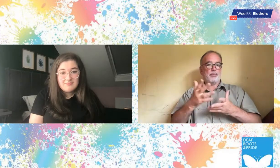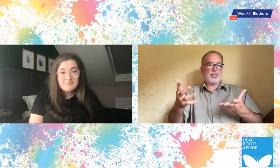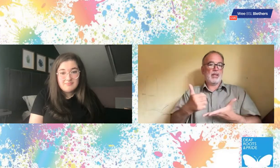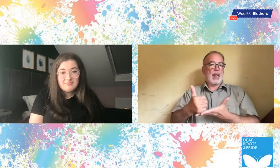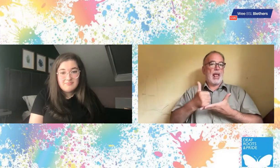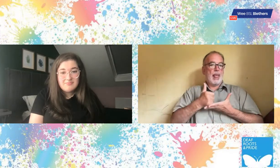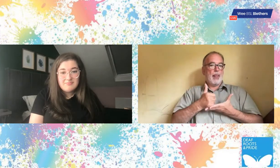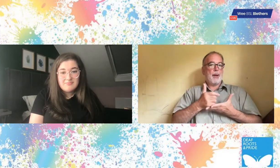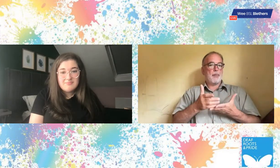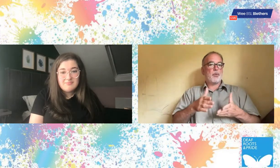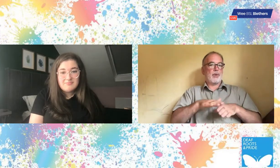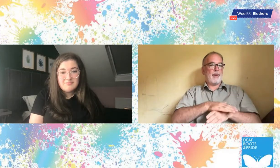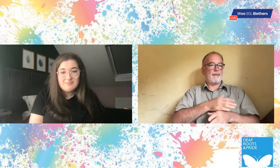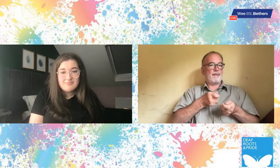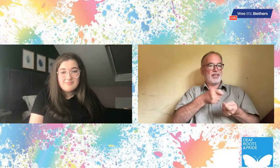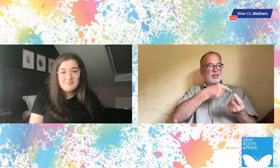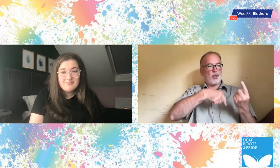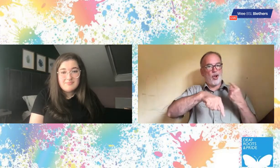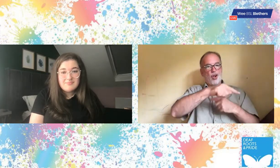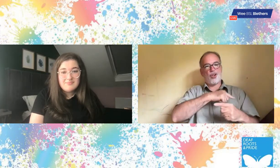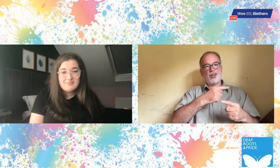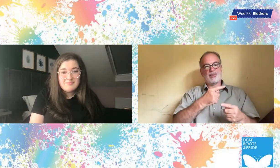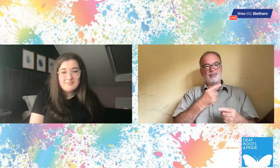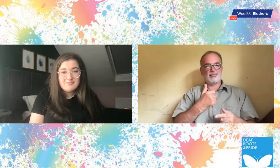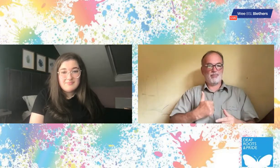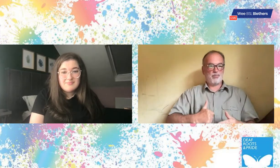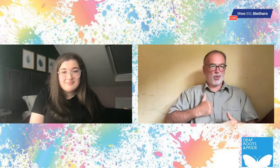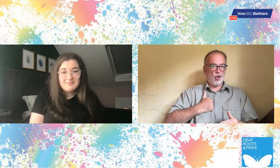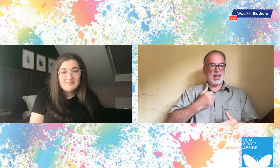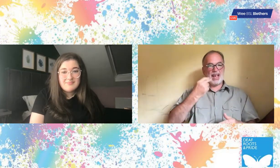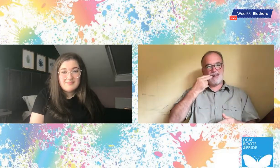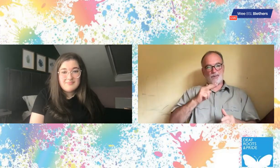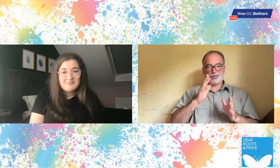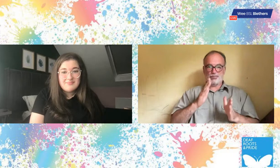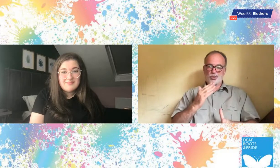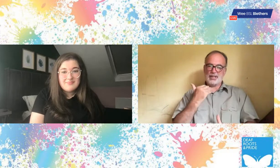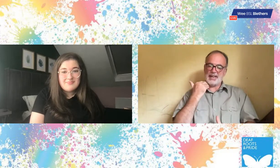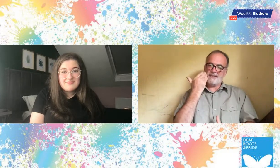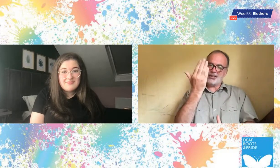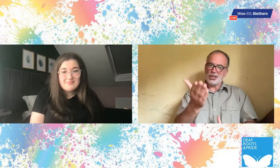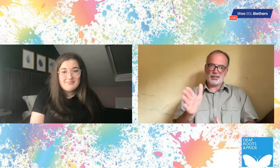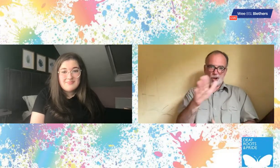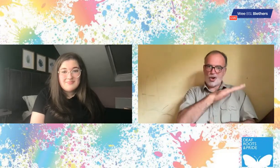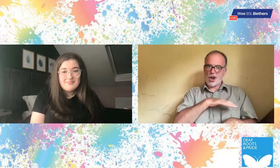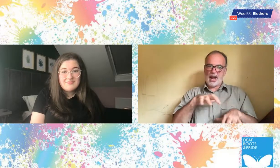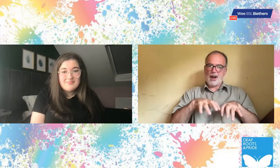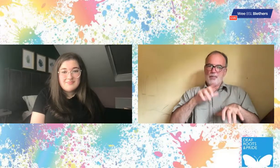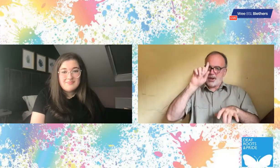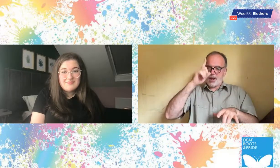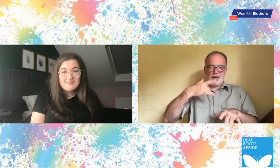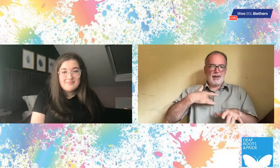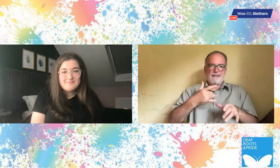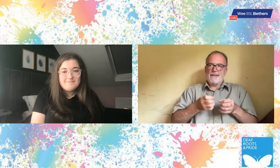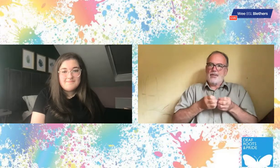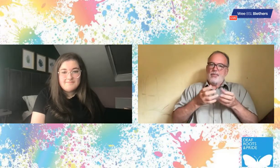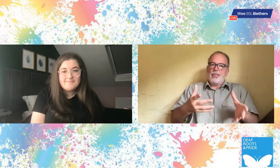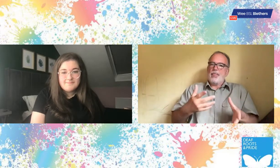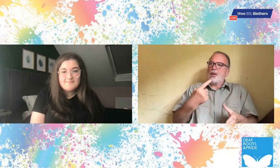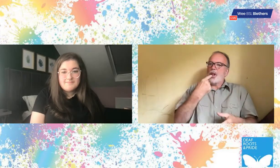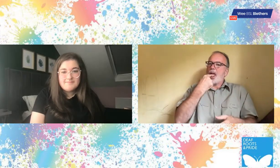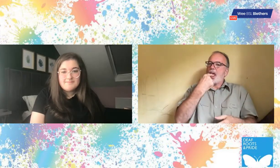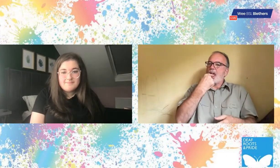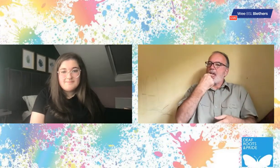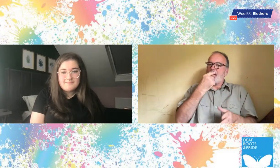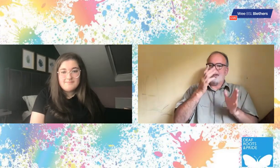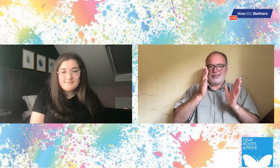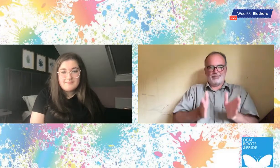their surplus food supplies to us. So that was a wow. great help to help us feed the animals. But every